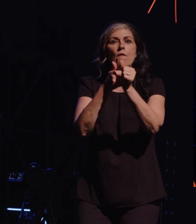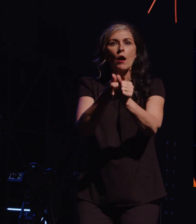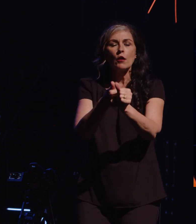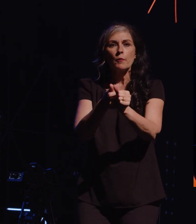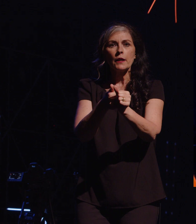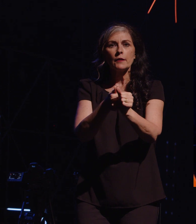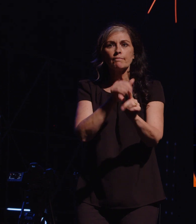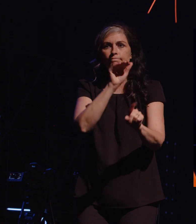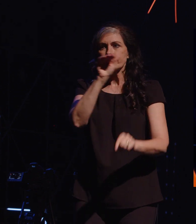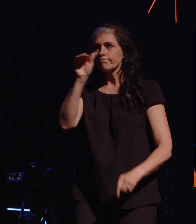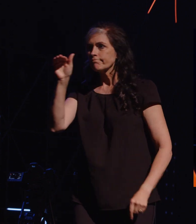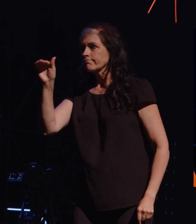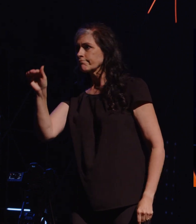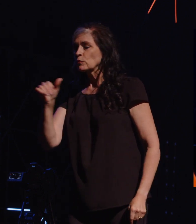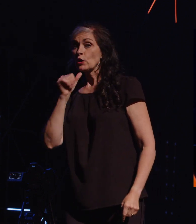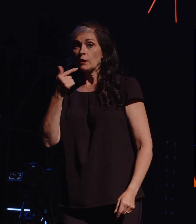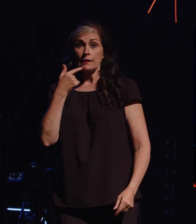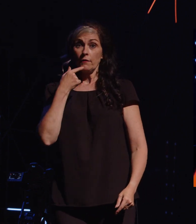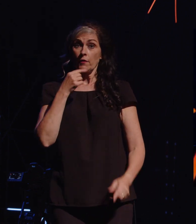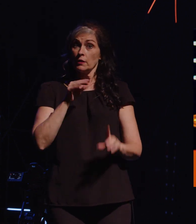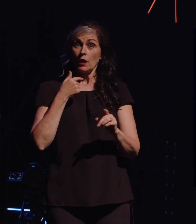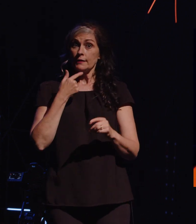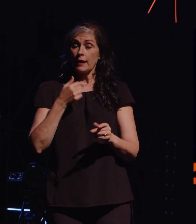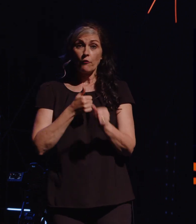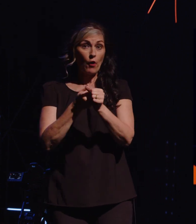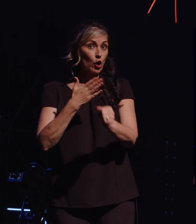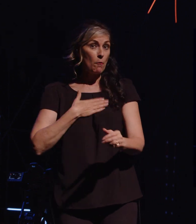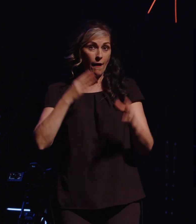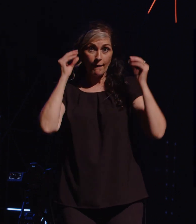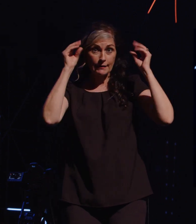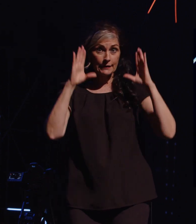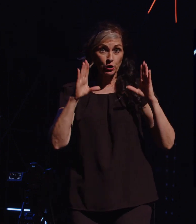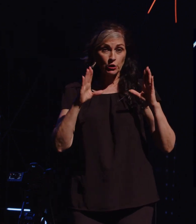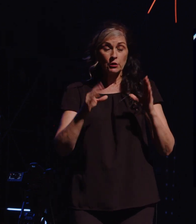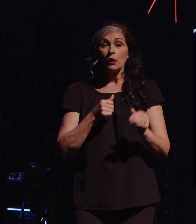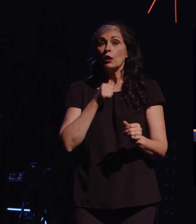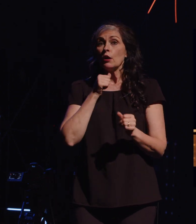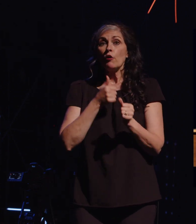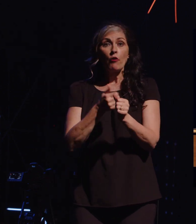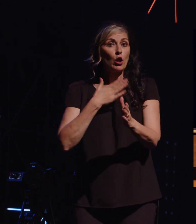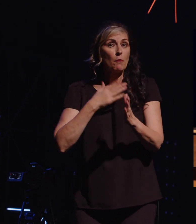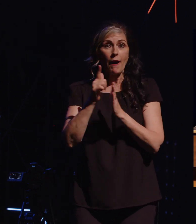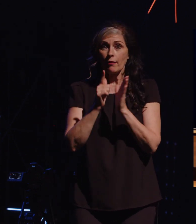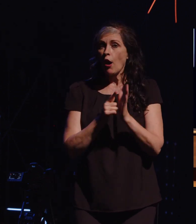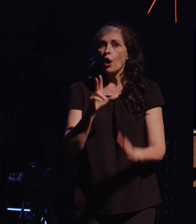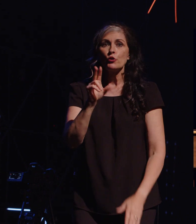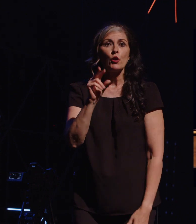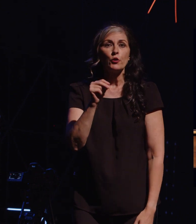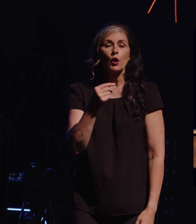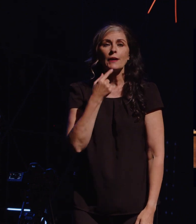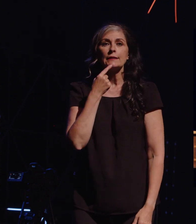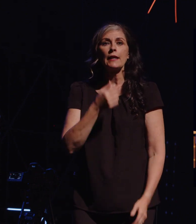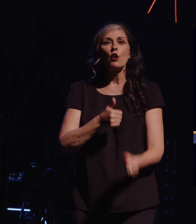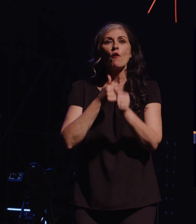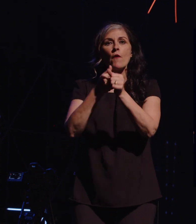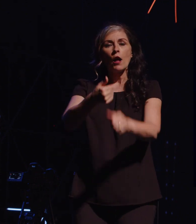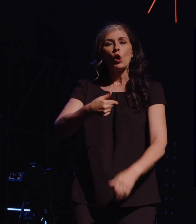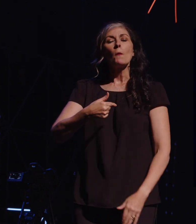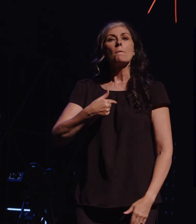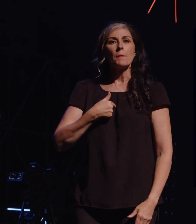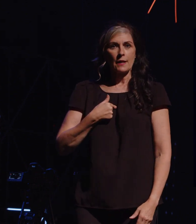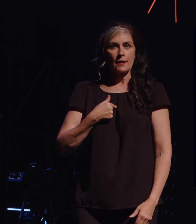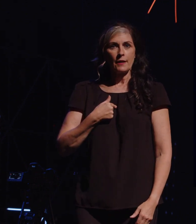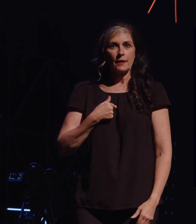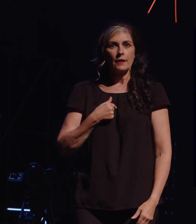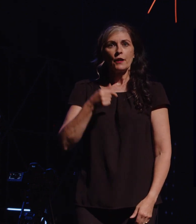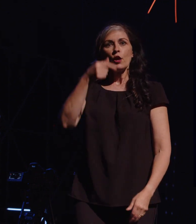me. He's not saying follow my teaching. He's not saying follow my law. He's saying follow me. And one thing I love about God's goodness,